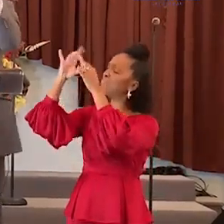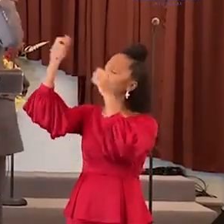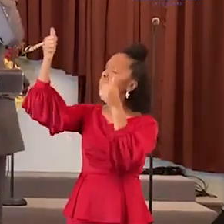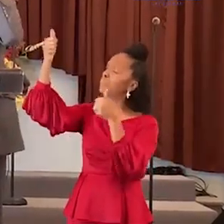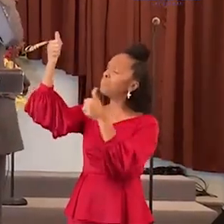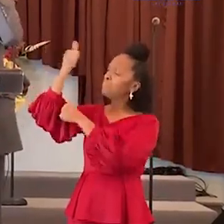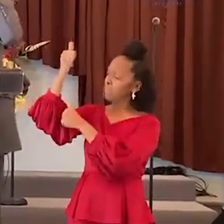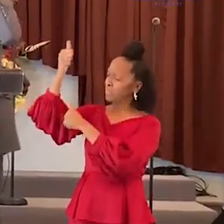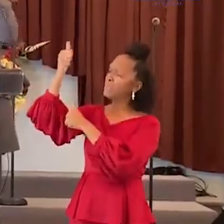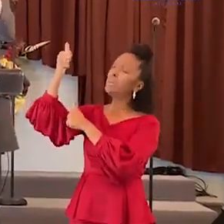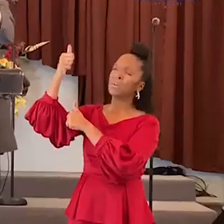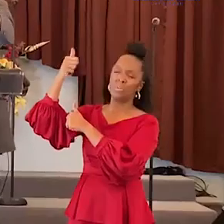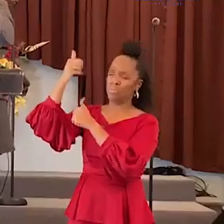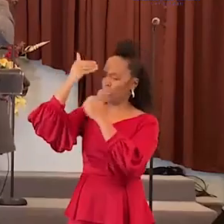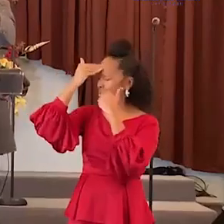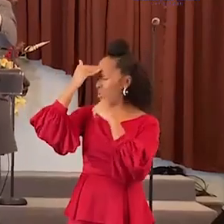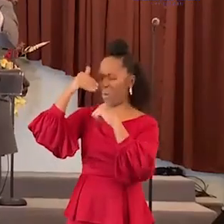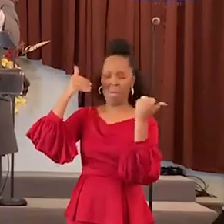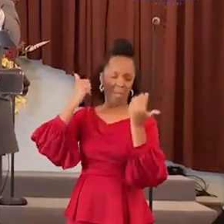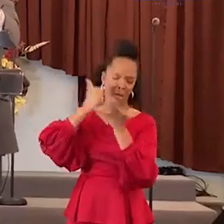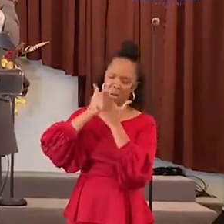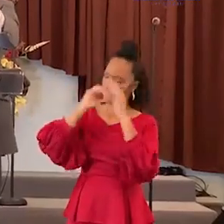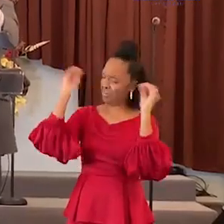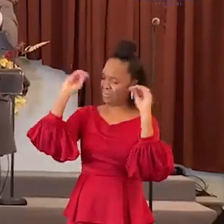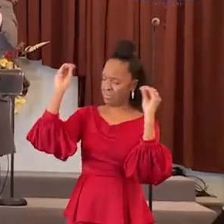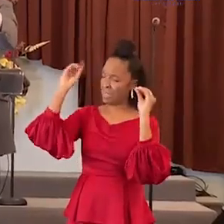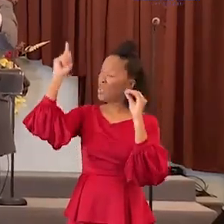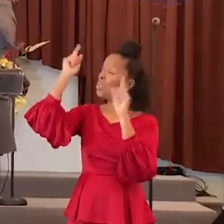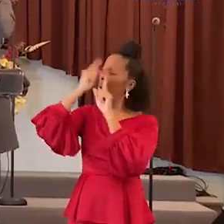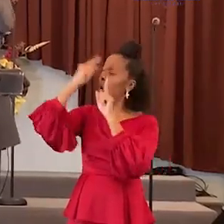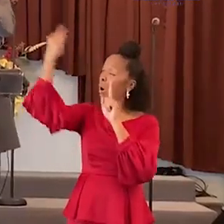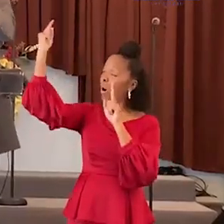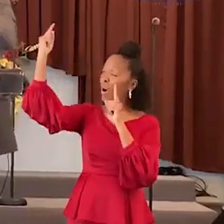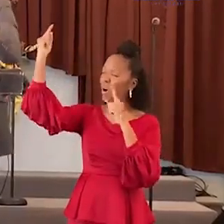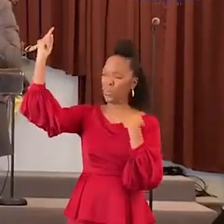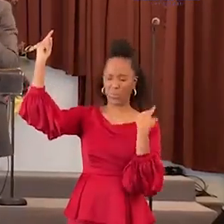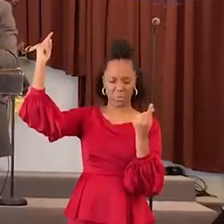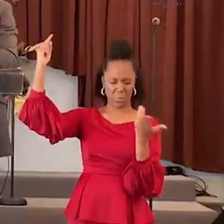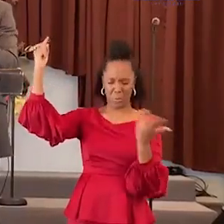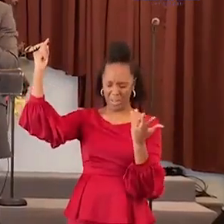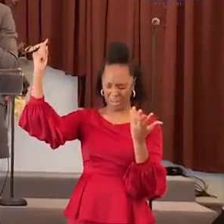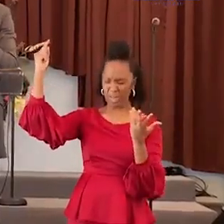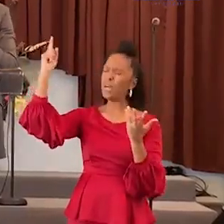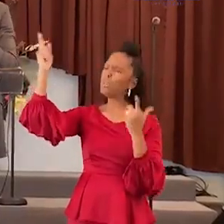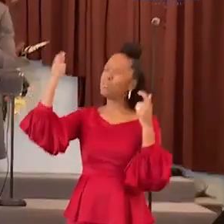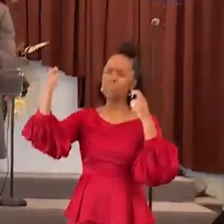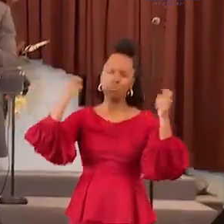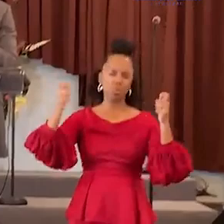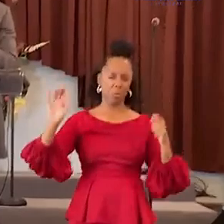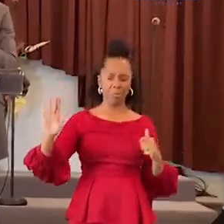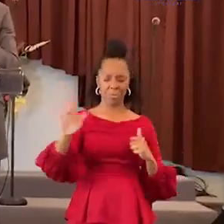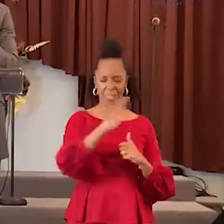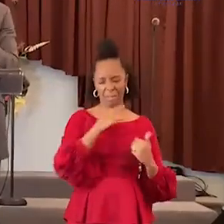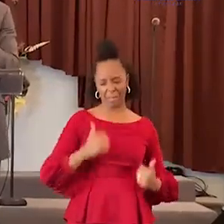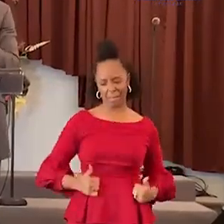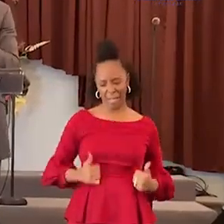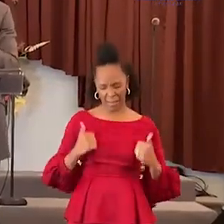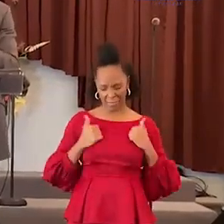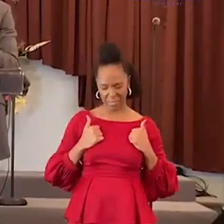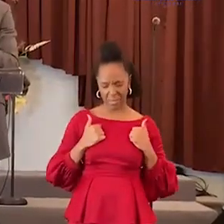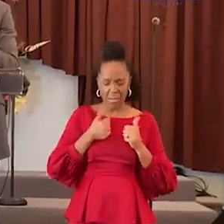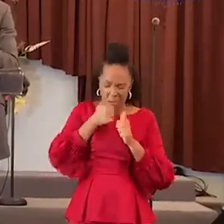brother, shall we know. Now be willing to life in the name of Jesus. Encourage every person that's watching. Lift them up